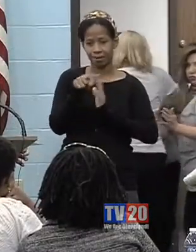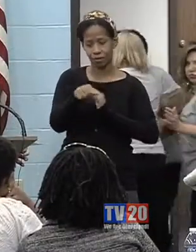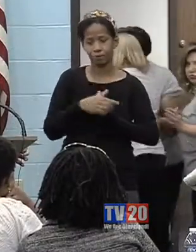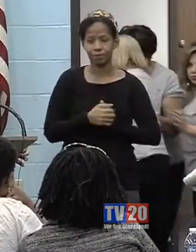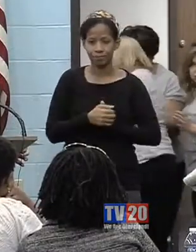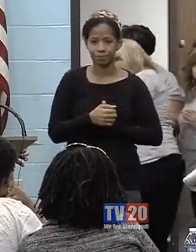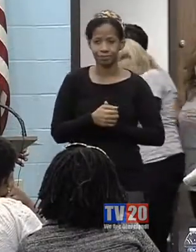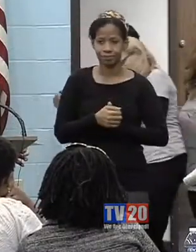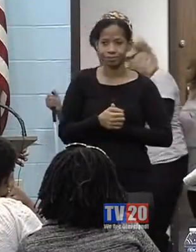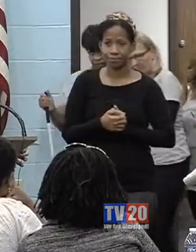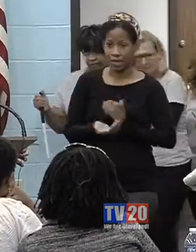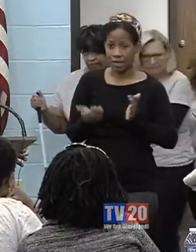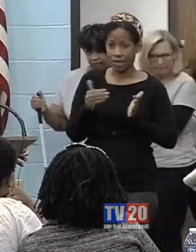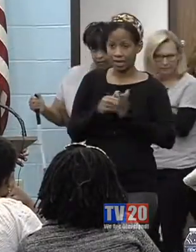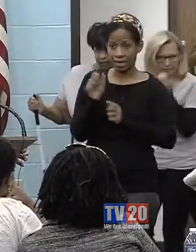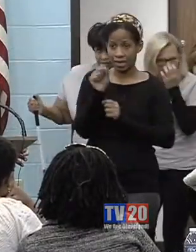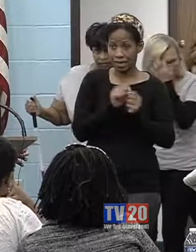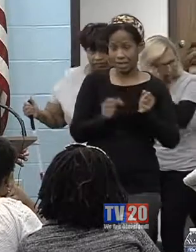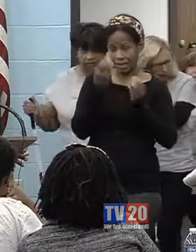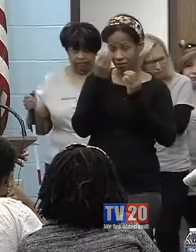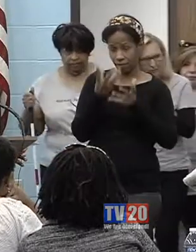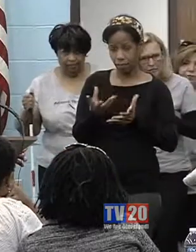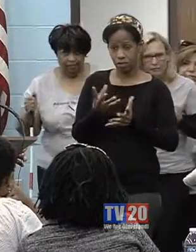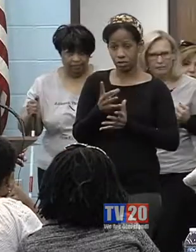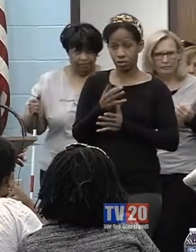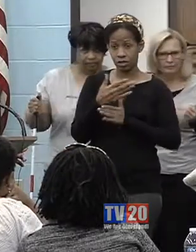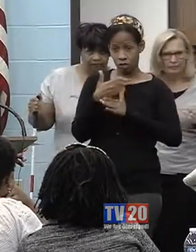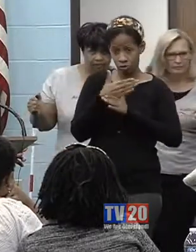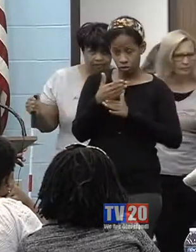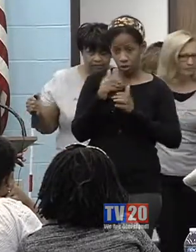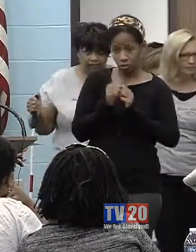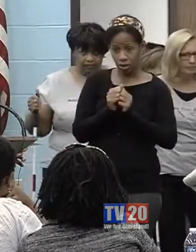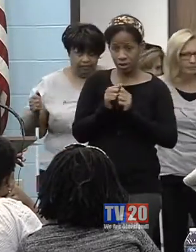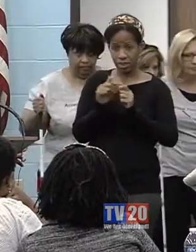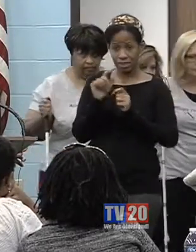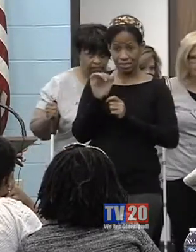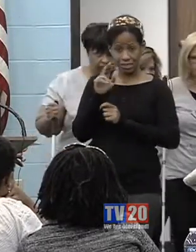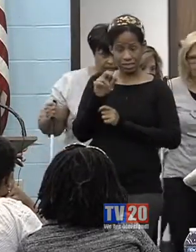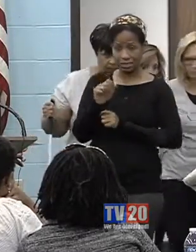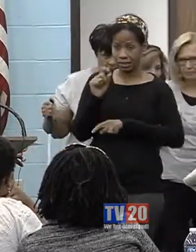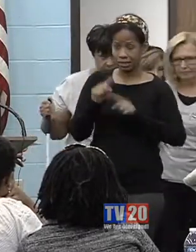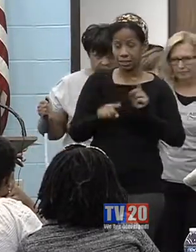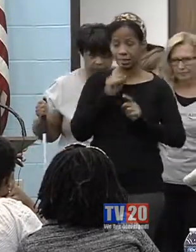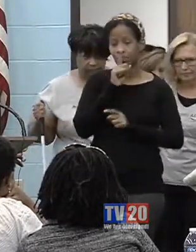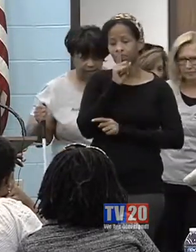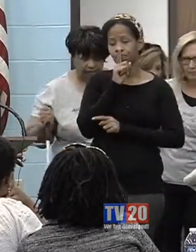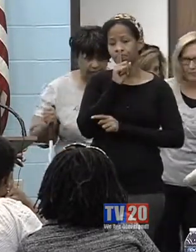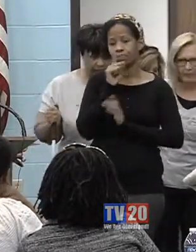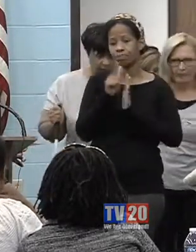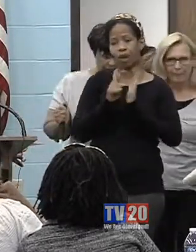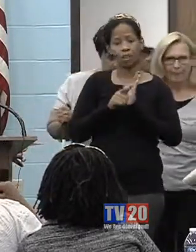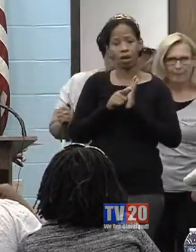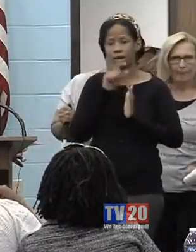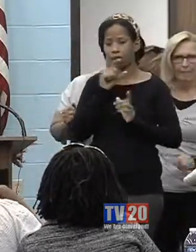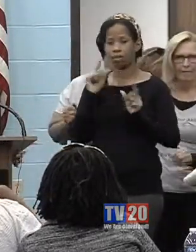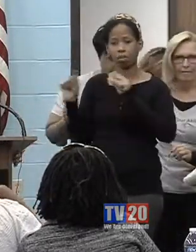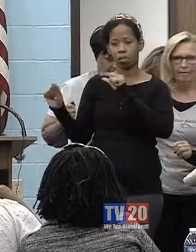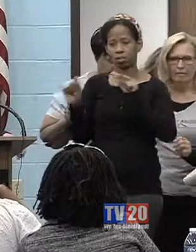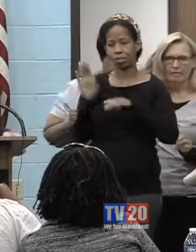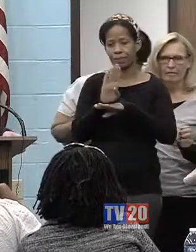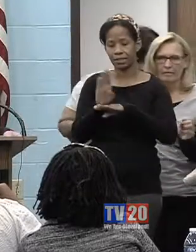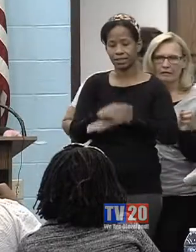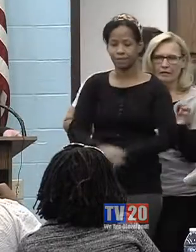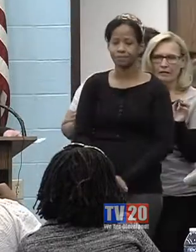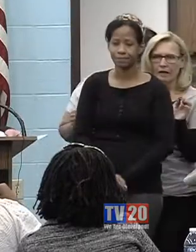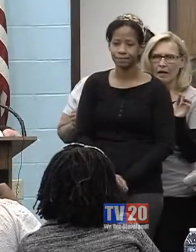I want to say that again, that any information that you share with the census is protected by law and cannot be used